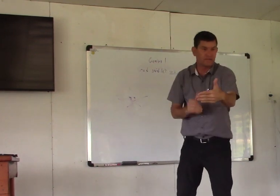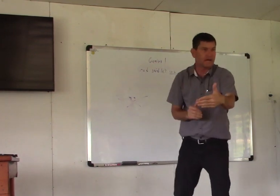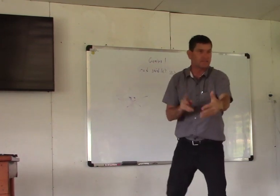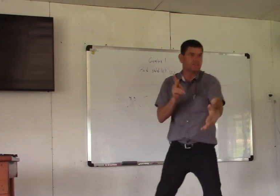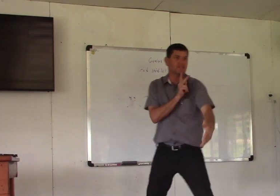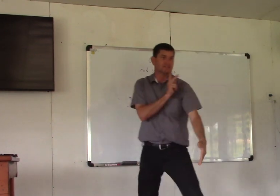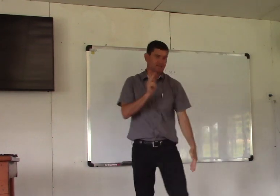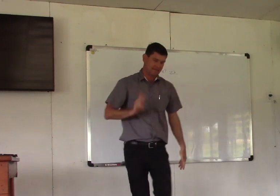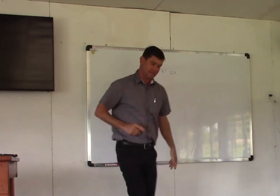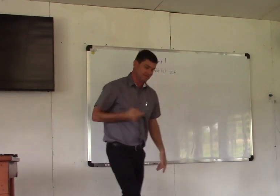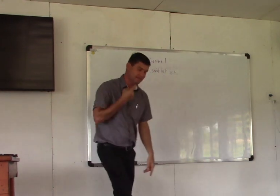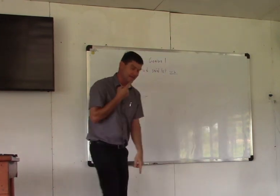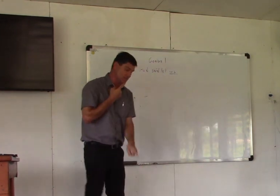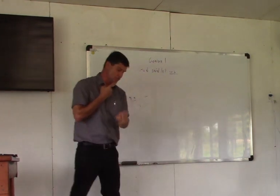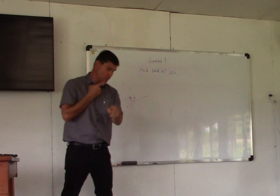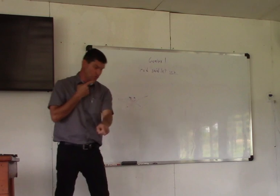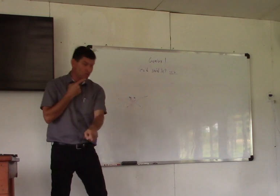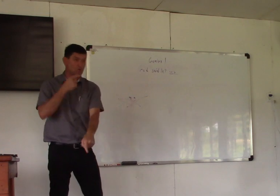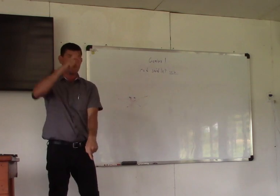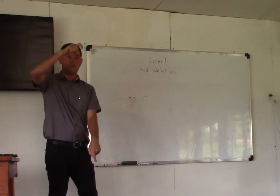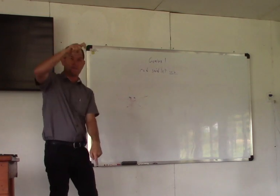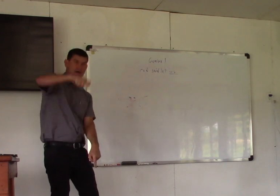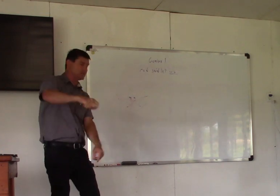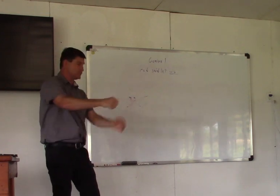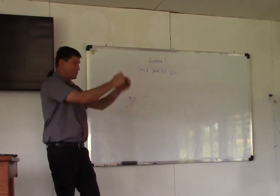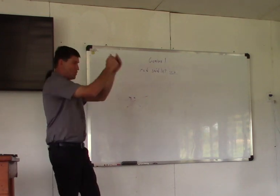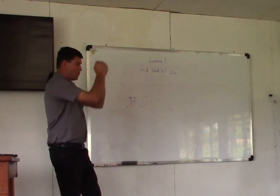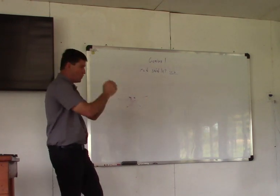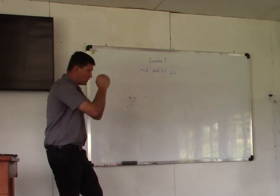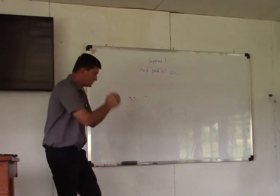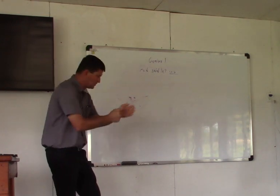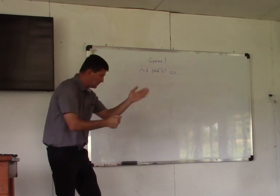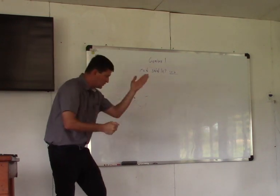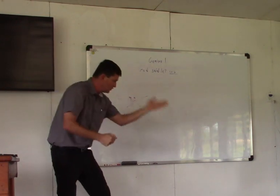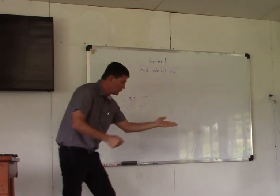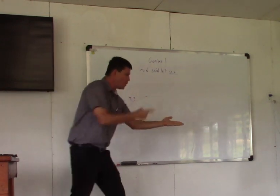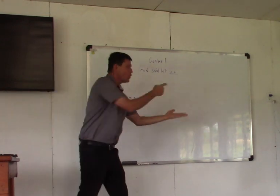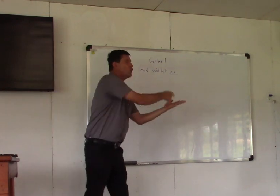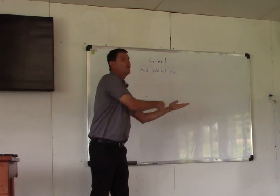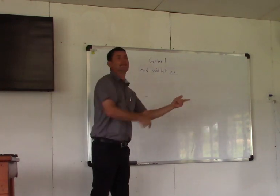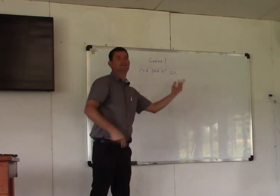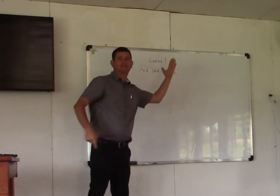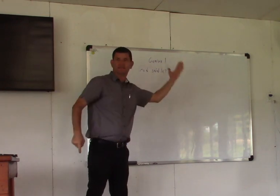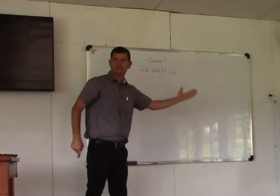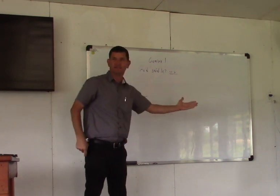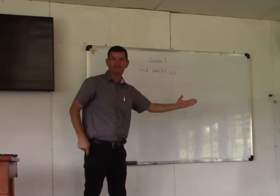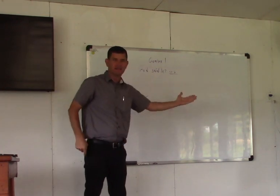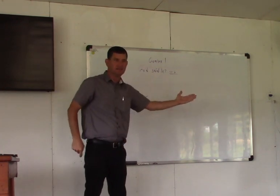that, the king said, you must worship. What?